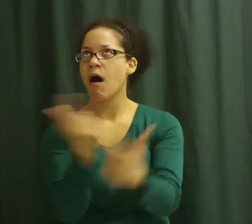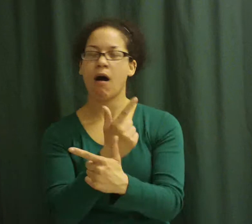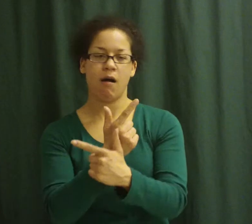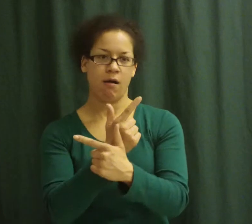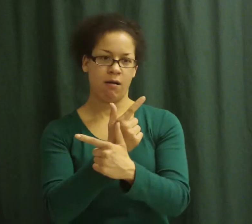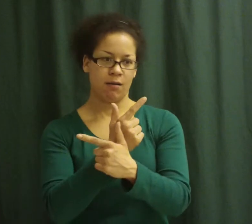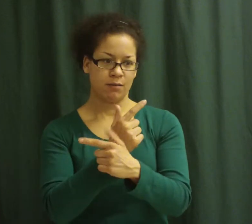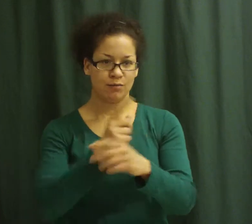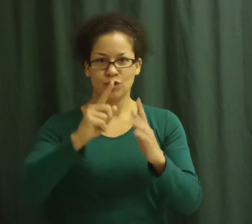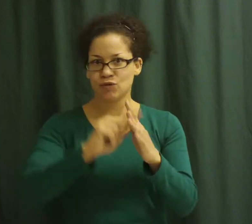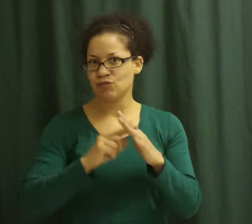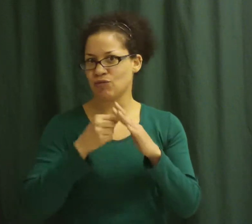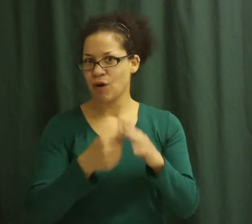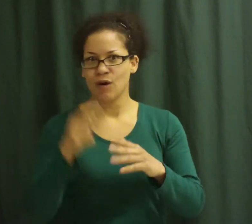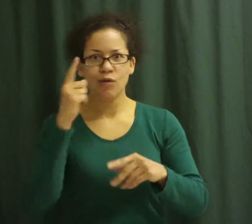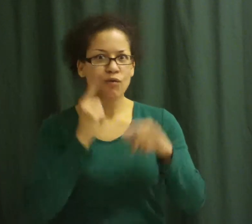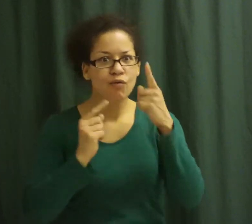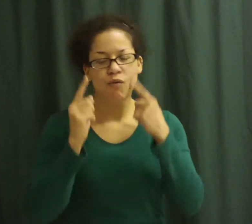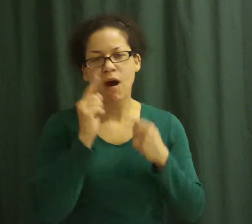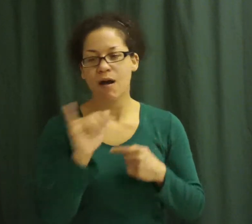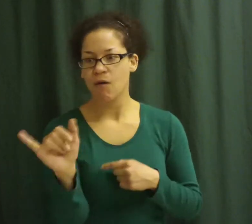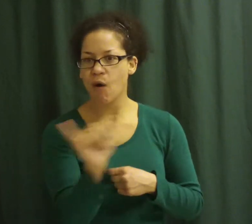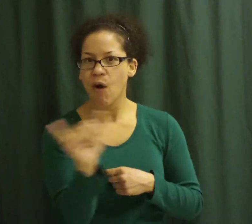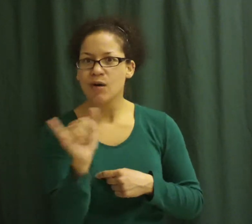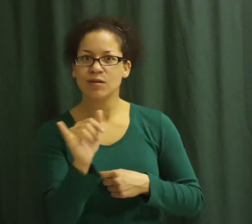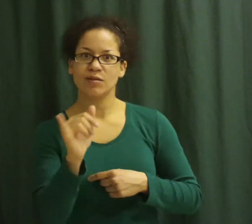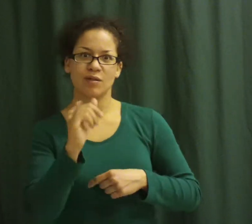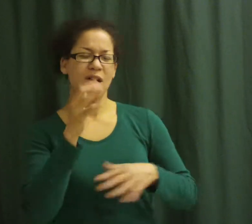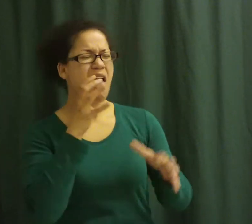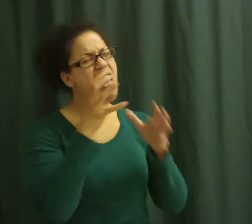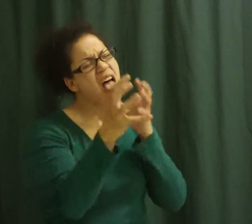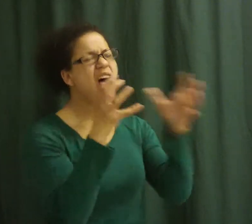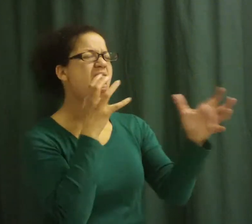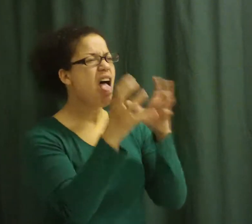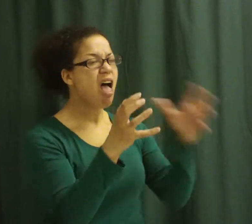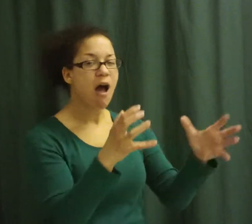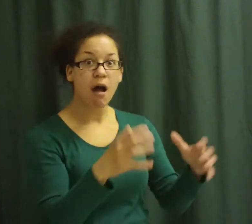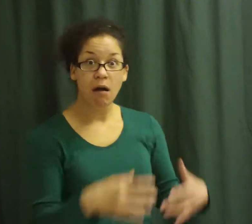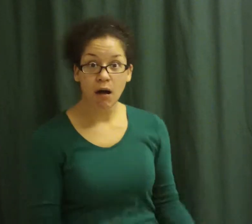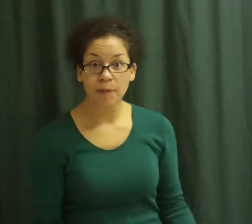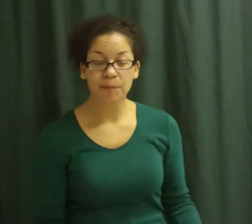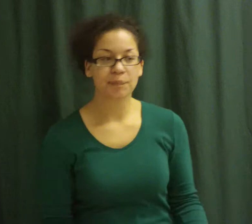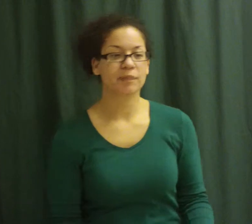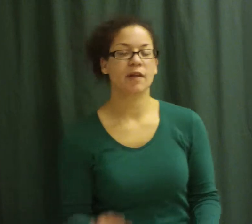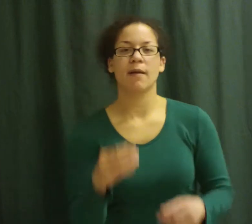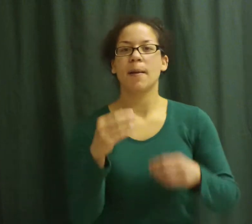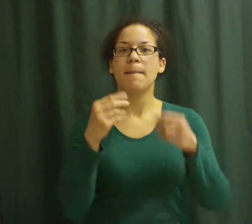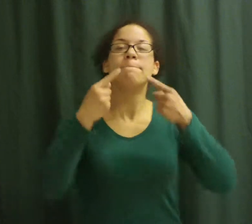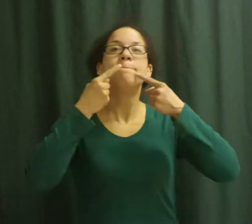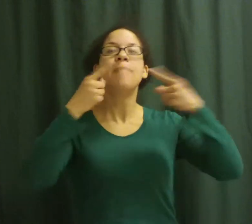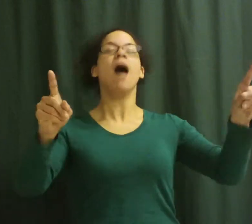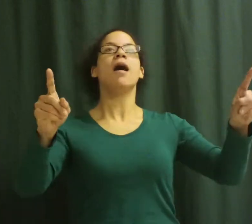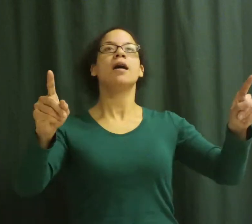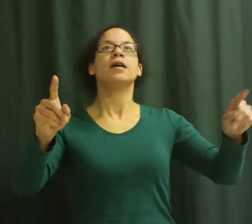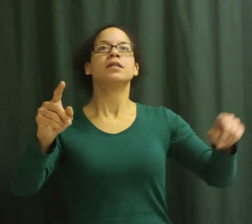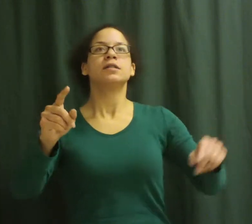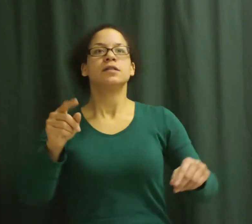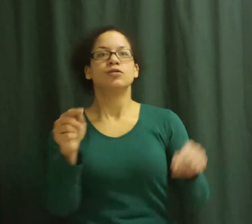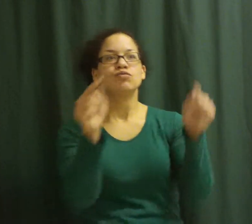At last, one of the rectangles became so angry that he leaped into